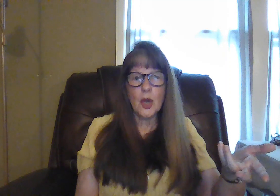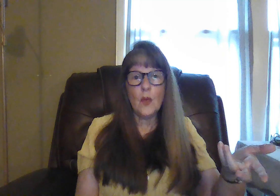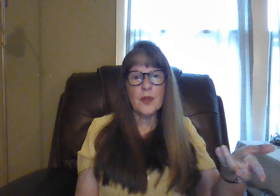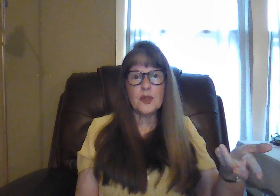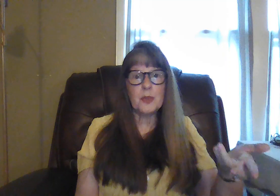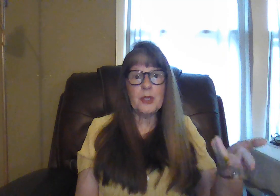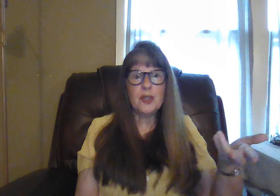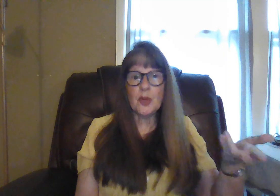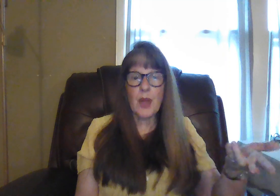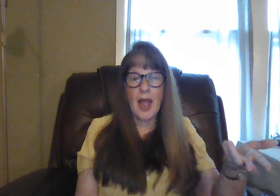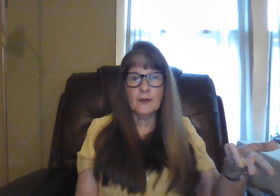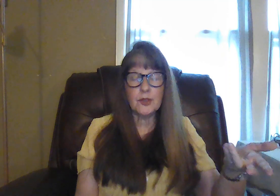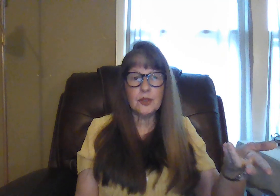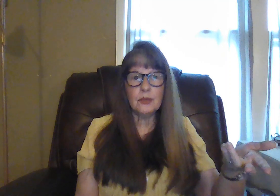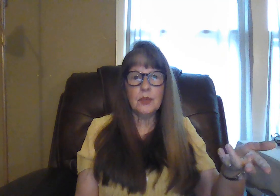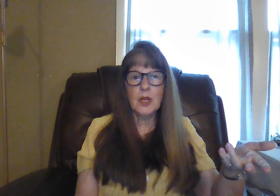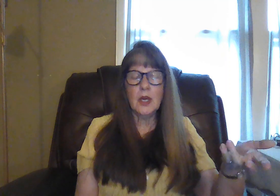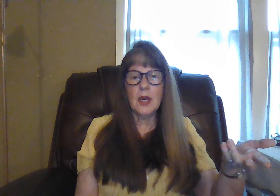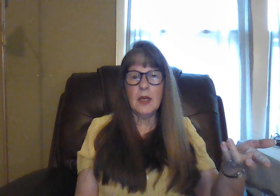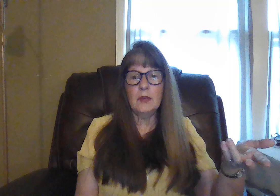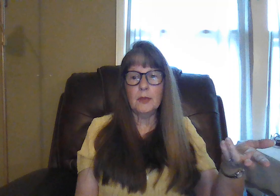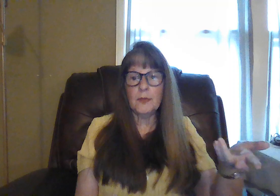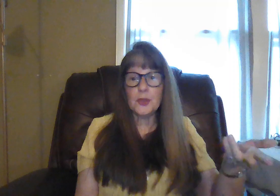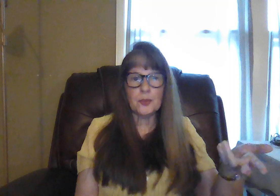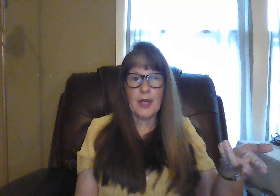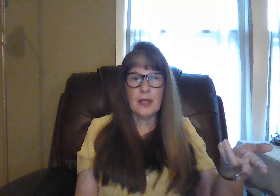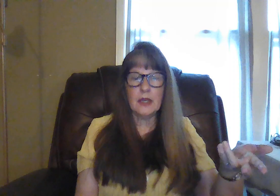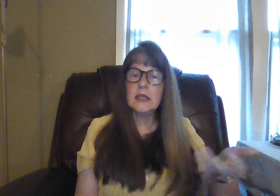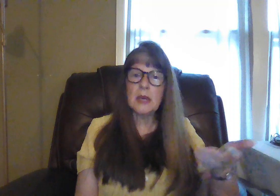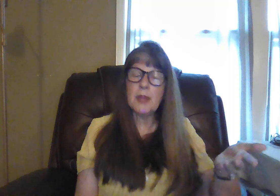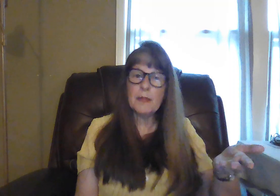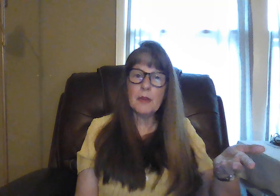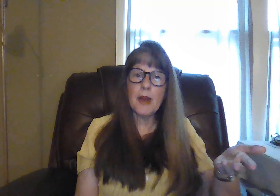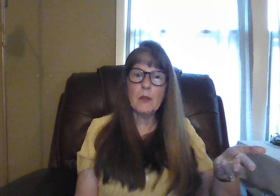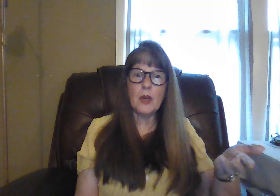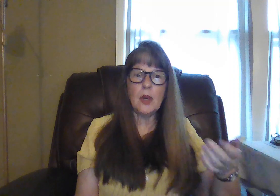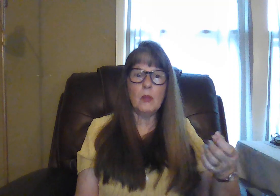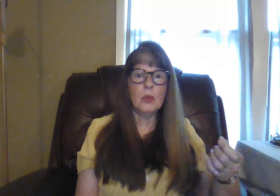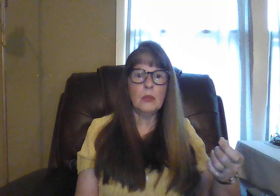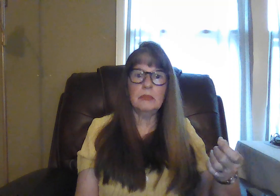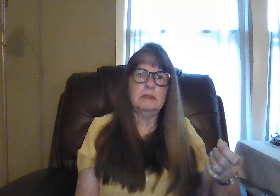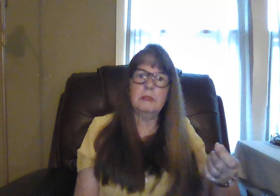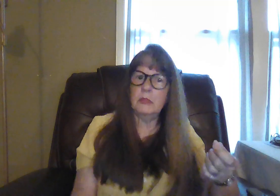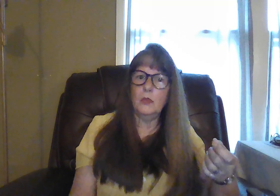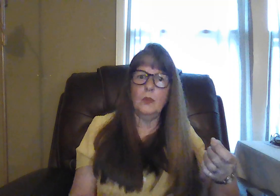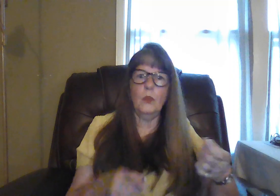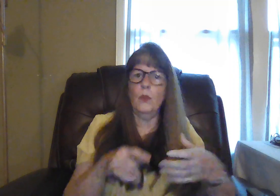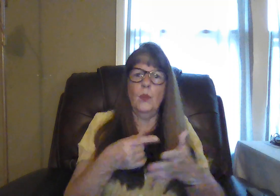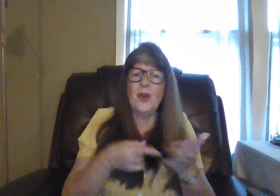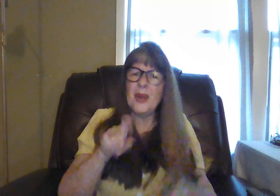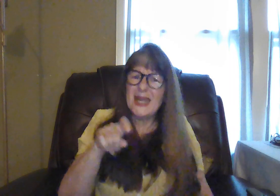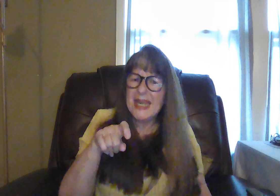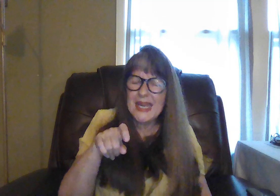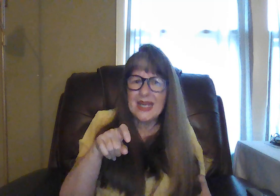It just means you don't have to refrigerate it. And some people might want to know, well, what do I need? What do